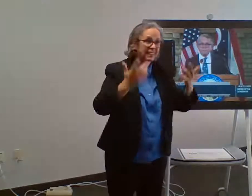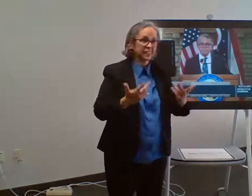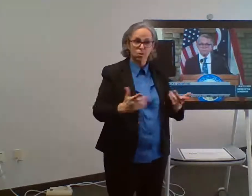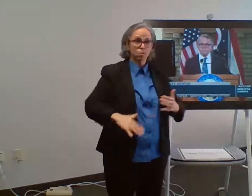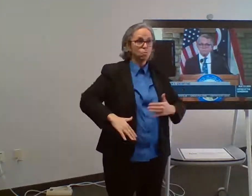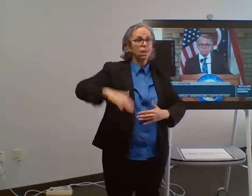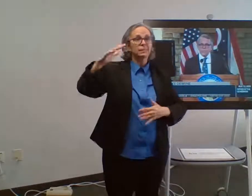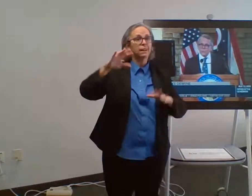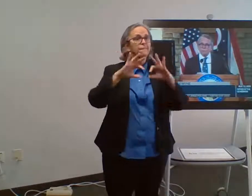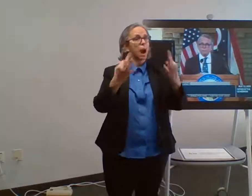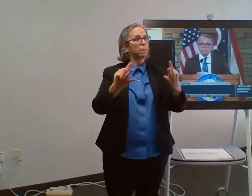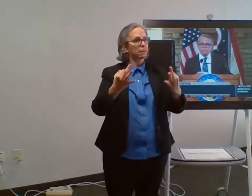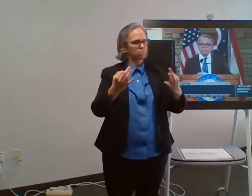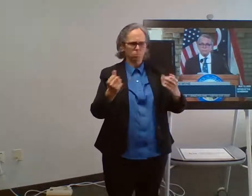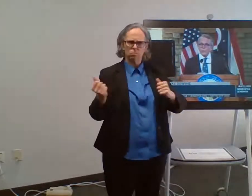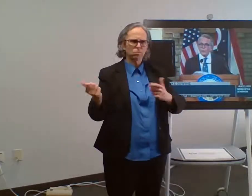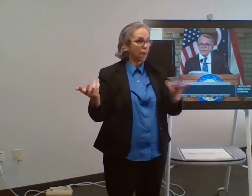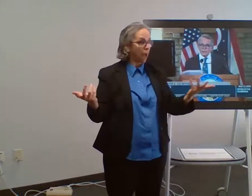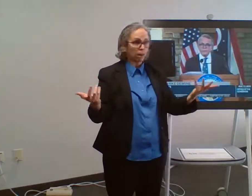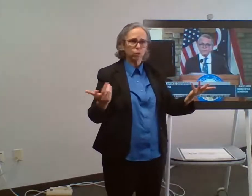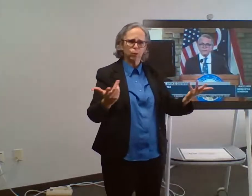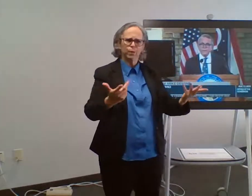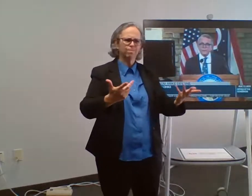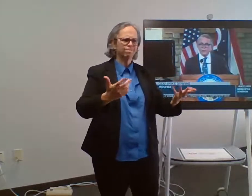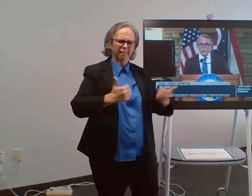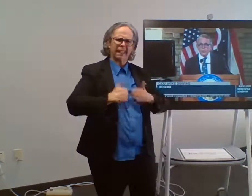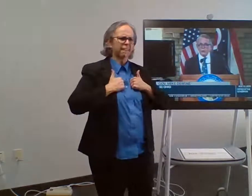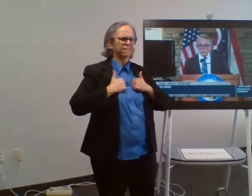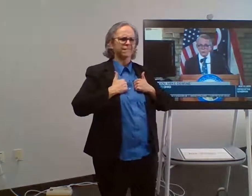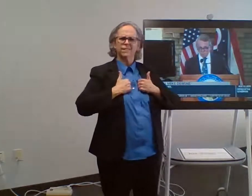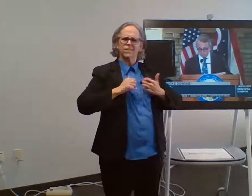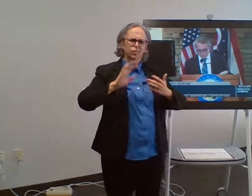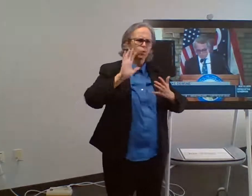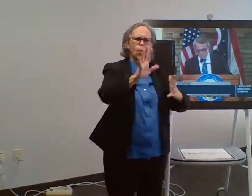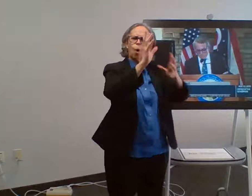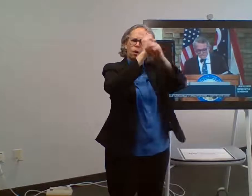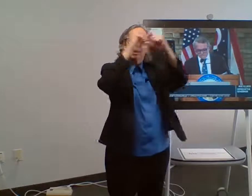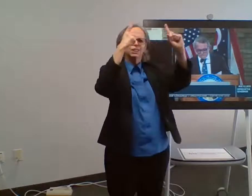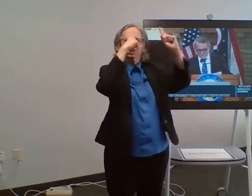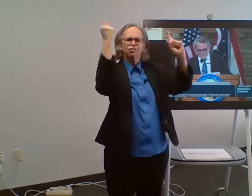live their version, whatever that is, of the American dream.